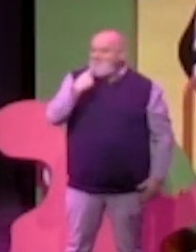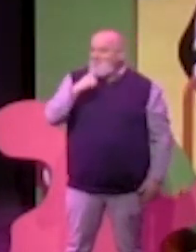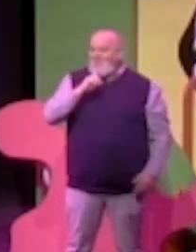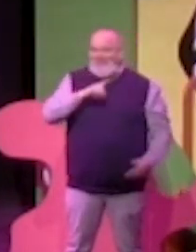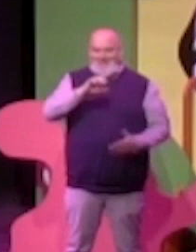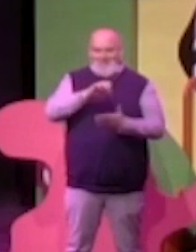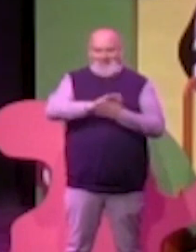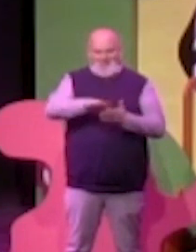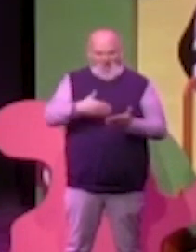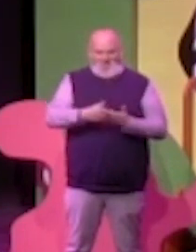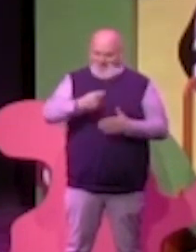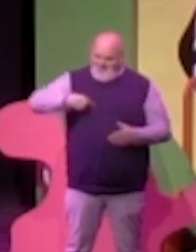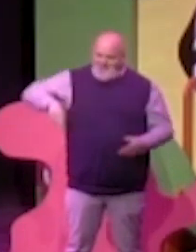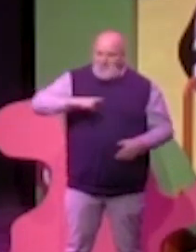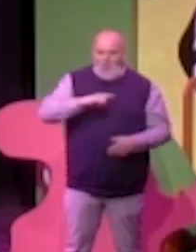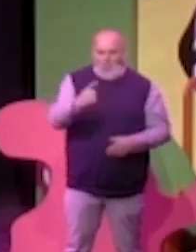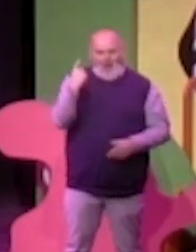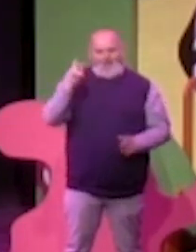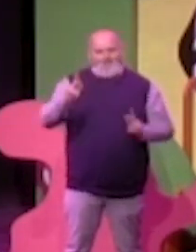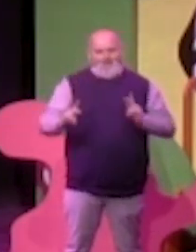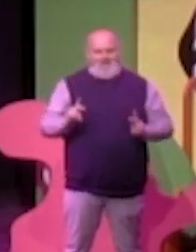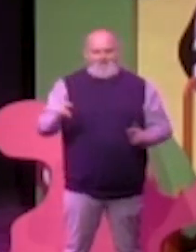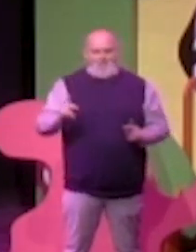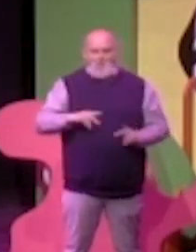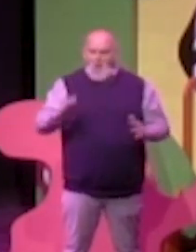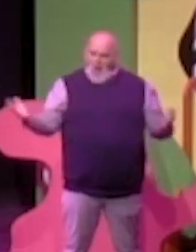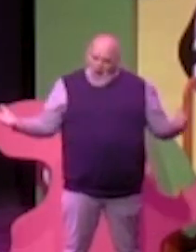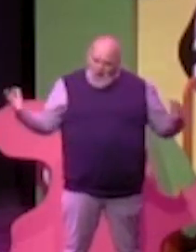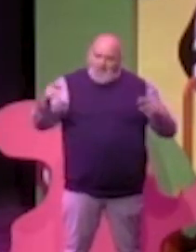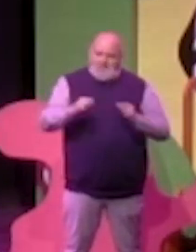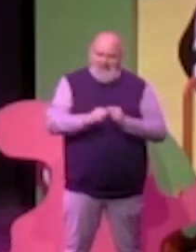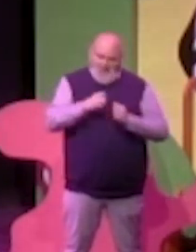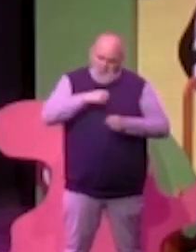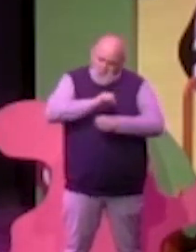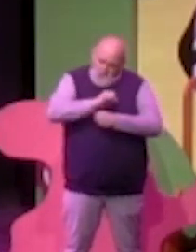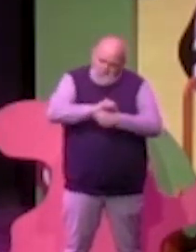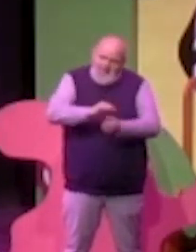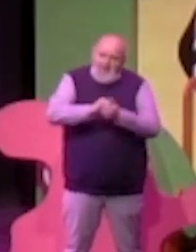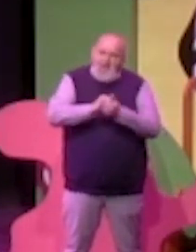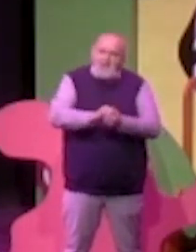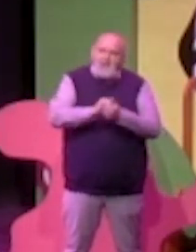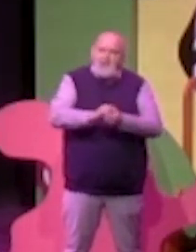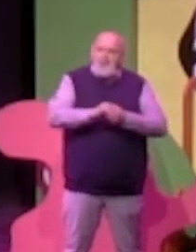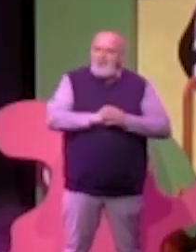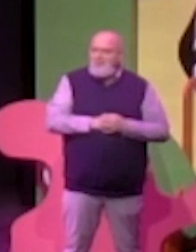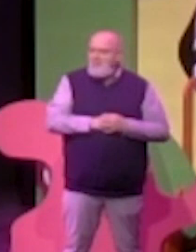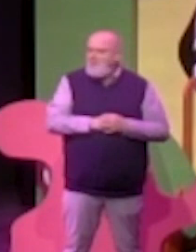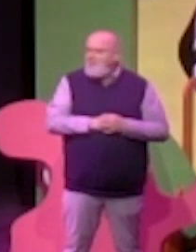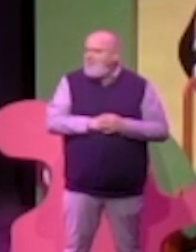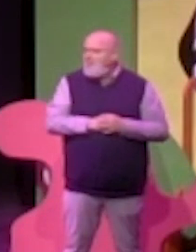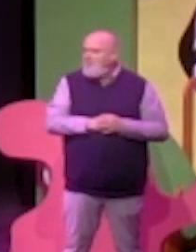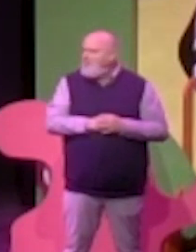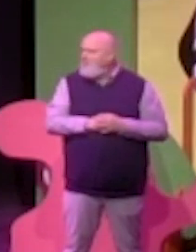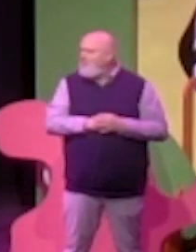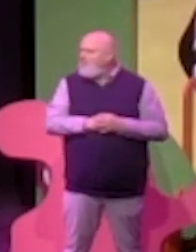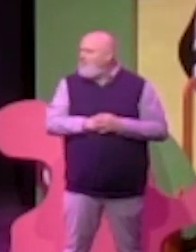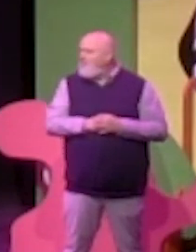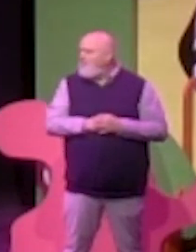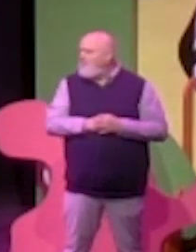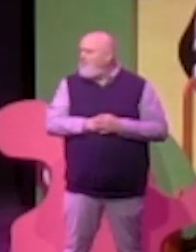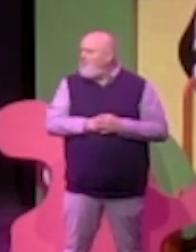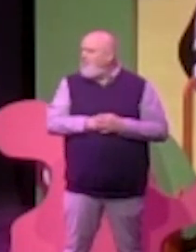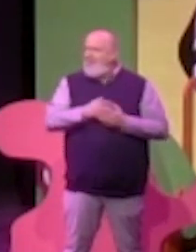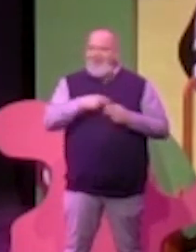all one, and if we all come together and be that one and work together and not be, you know, have